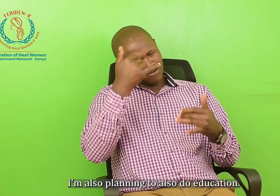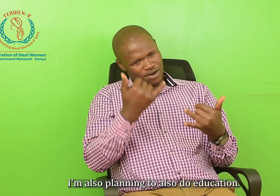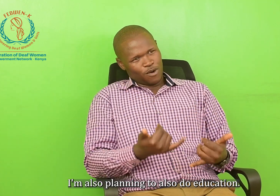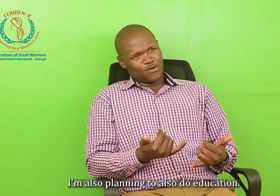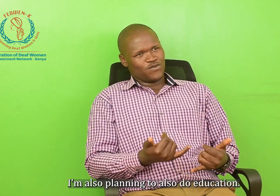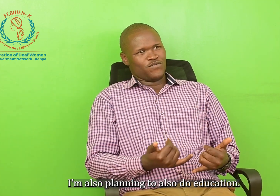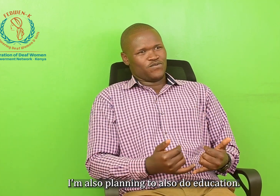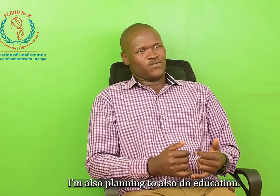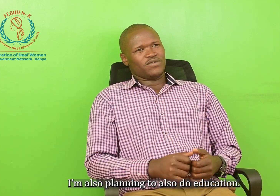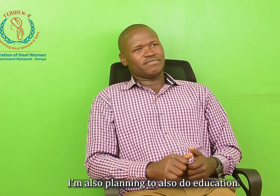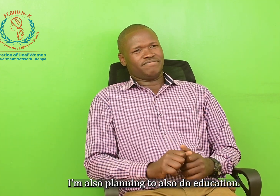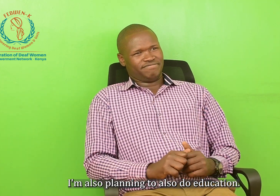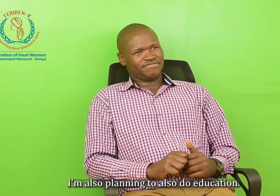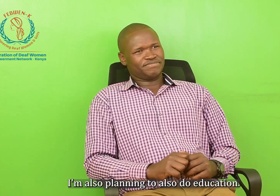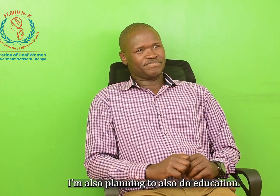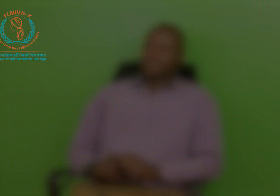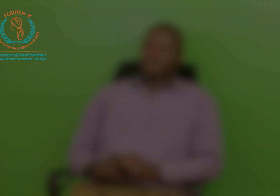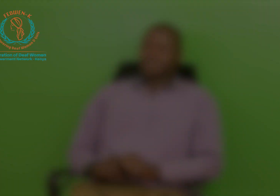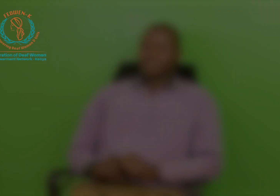do education.